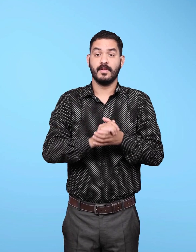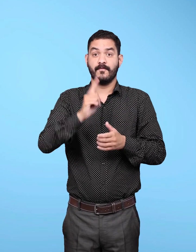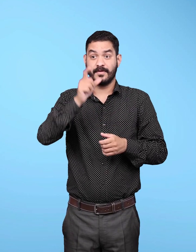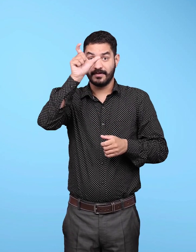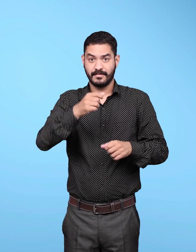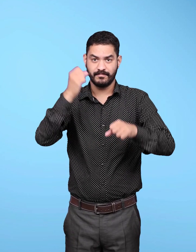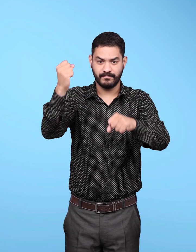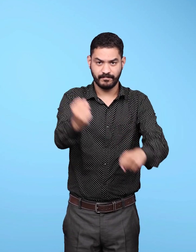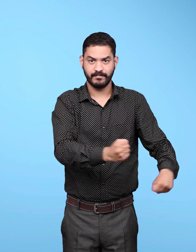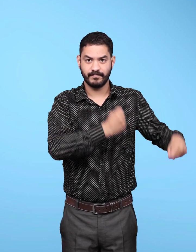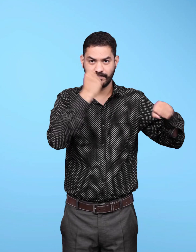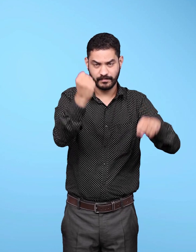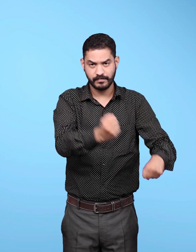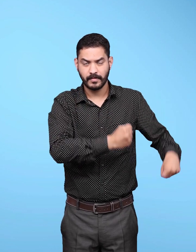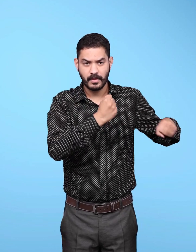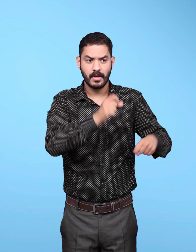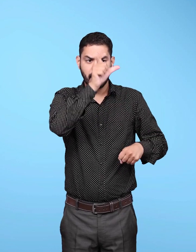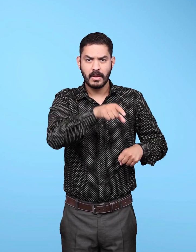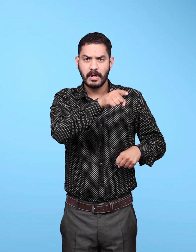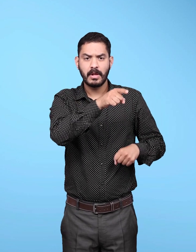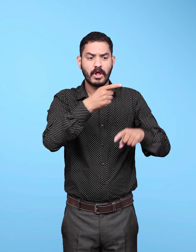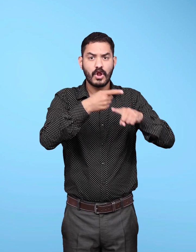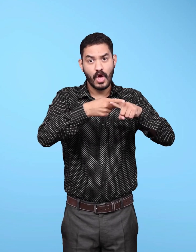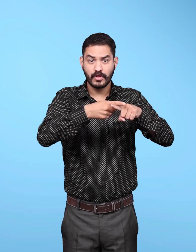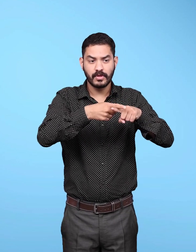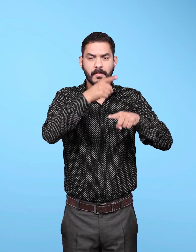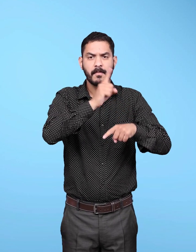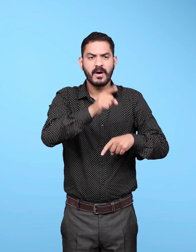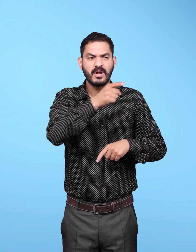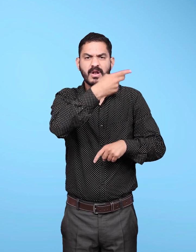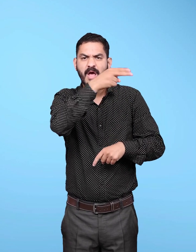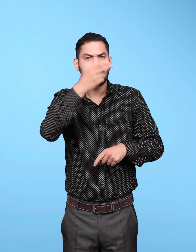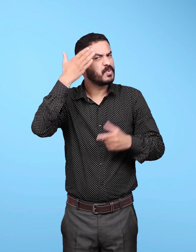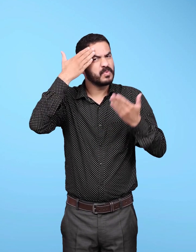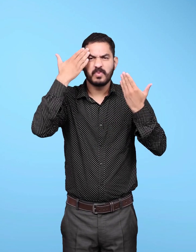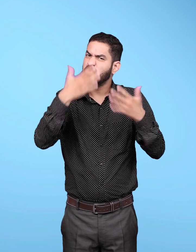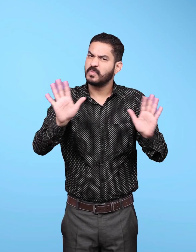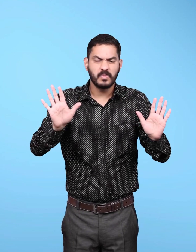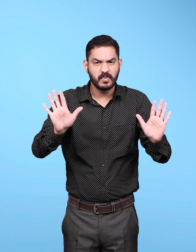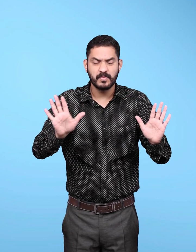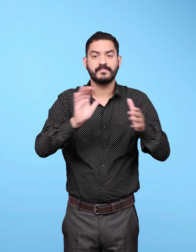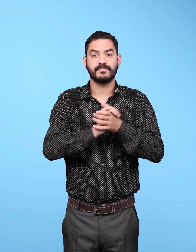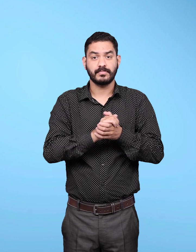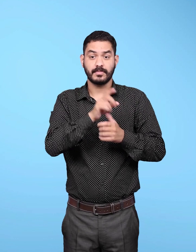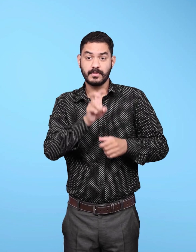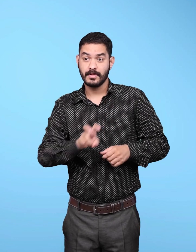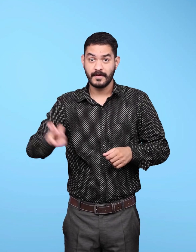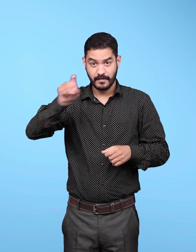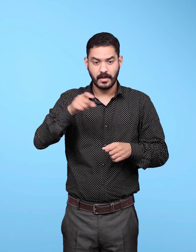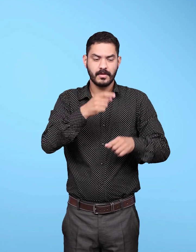who visited them. One of the most detailed accounts that has been found was by an unknown